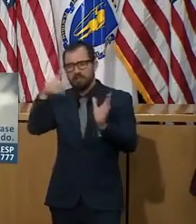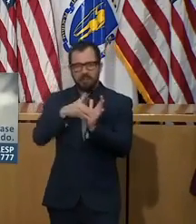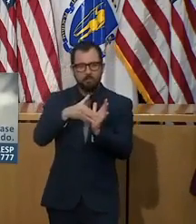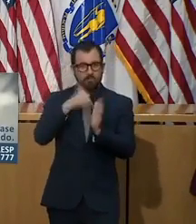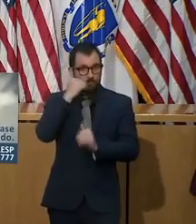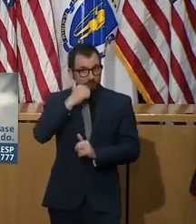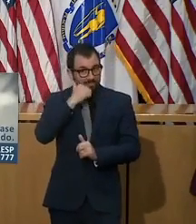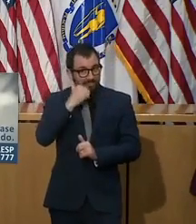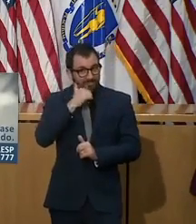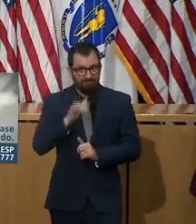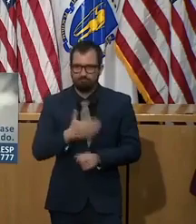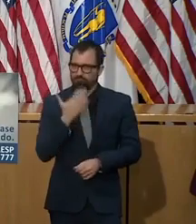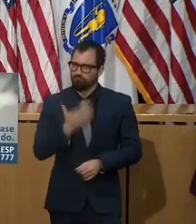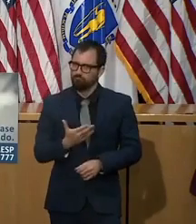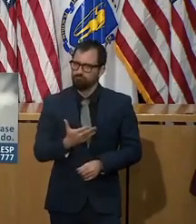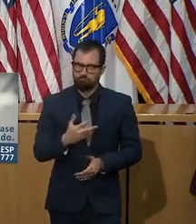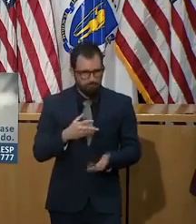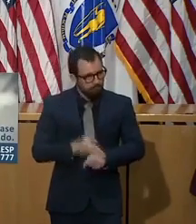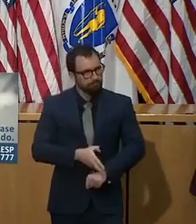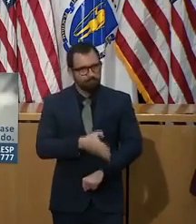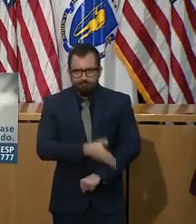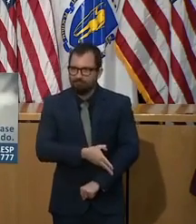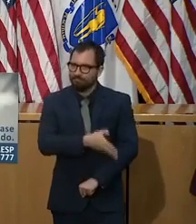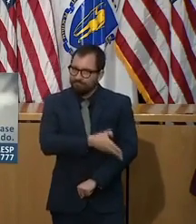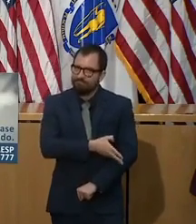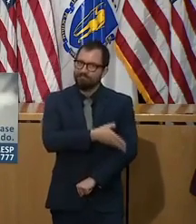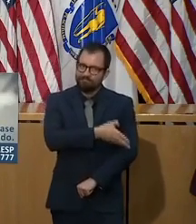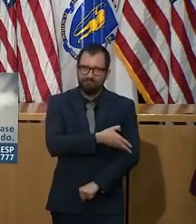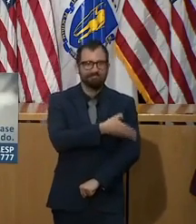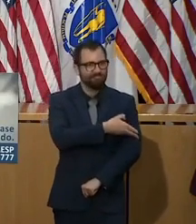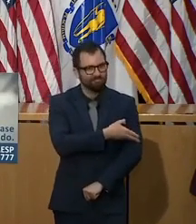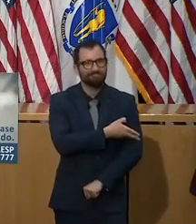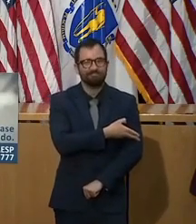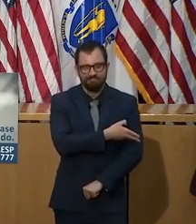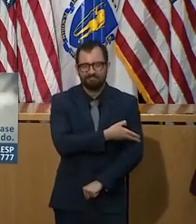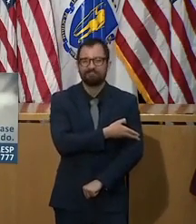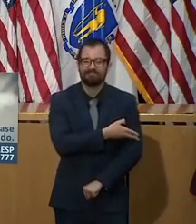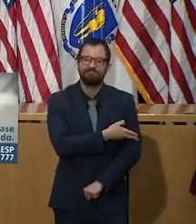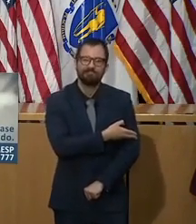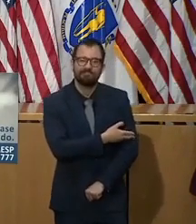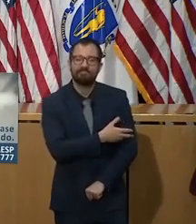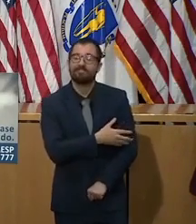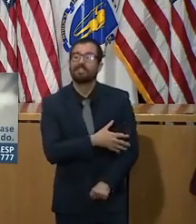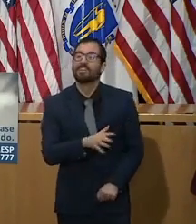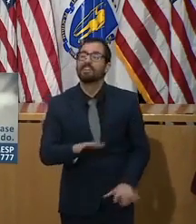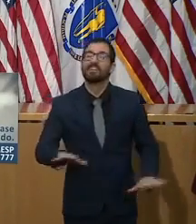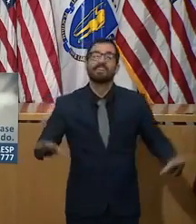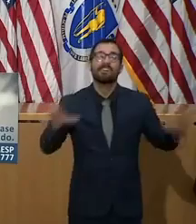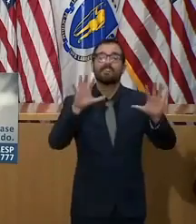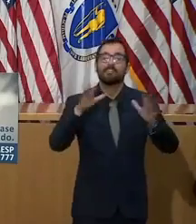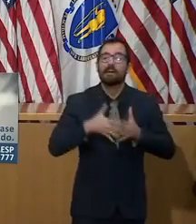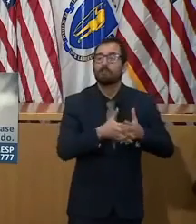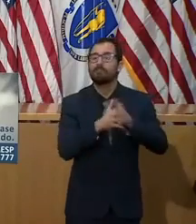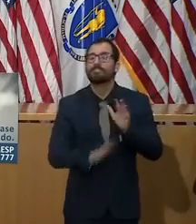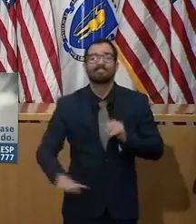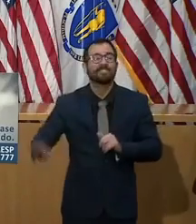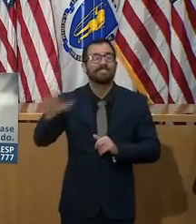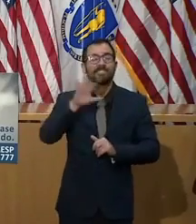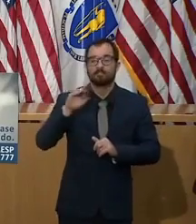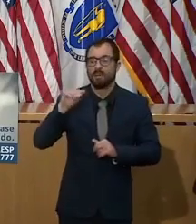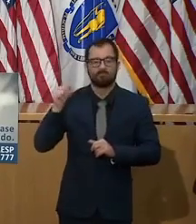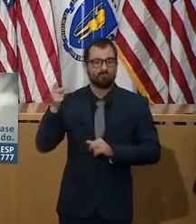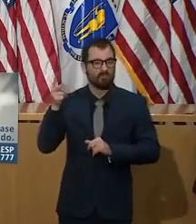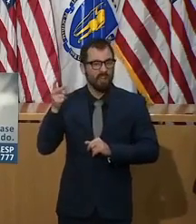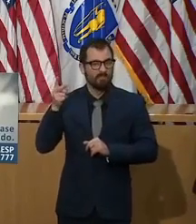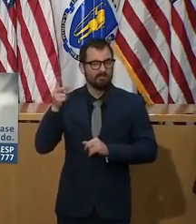2 test per capita performer in the country among the big states. And obviously we think this represents